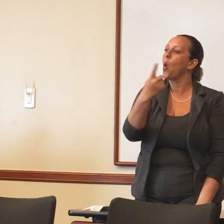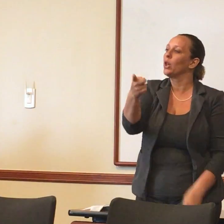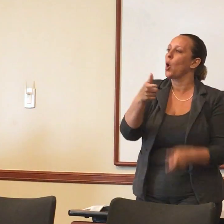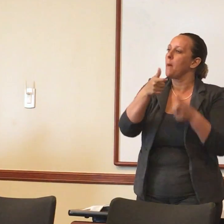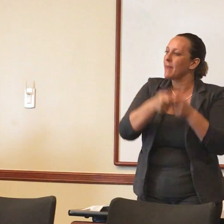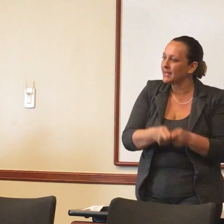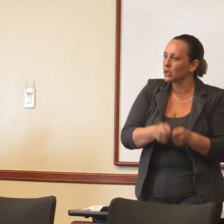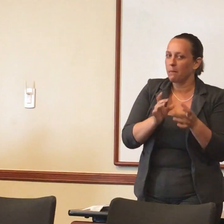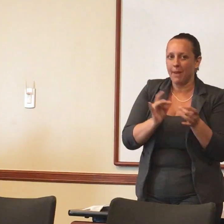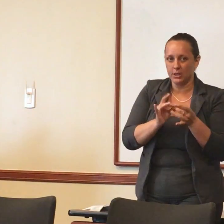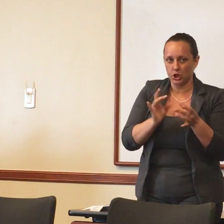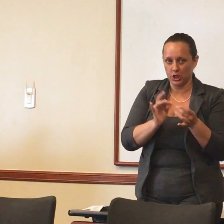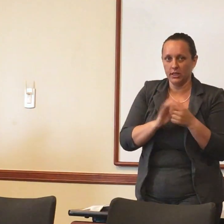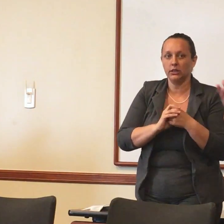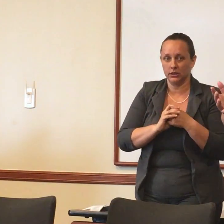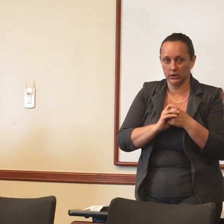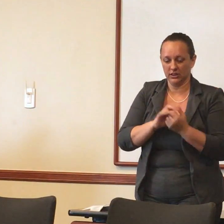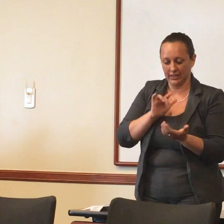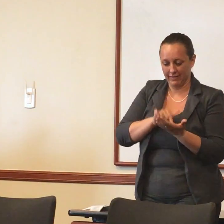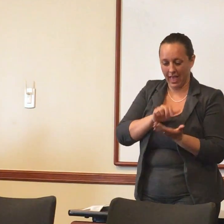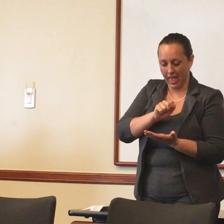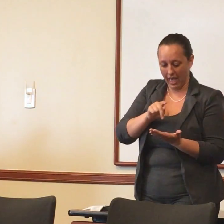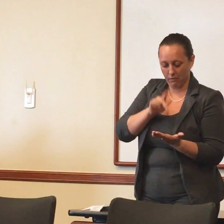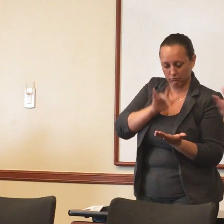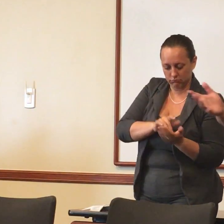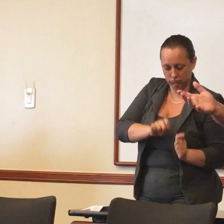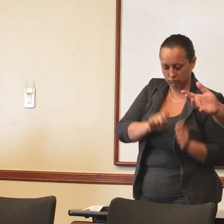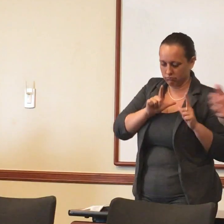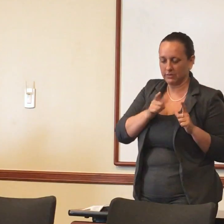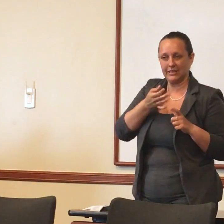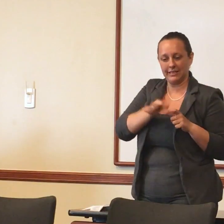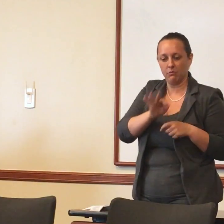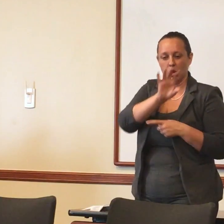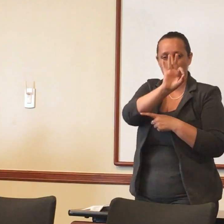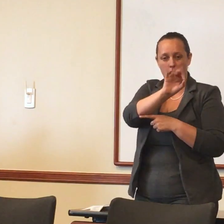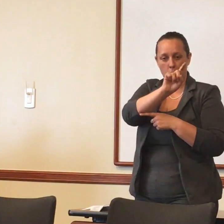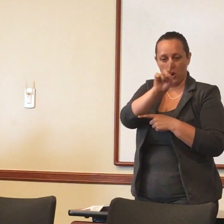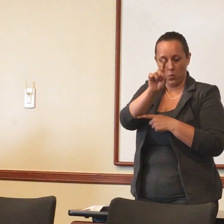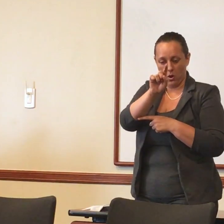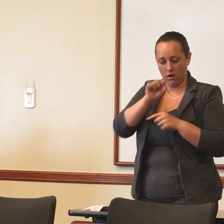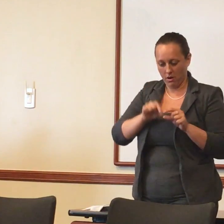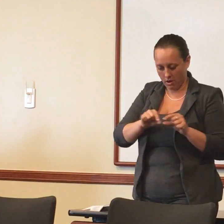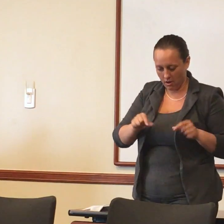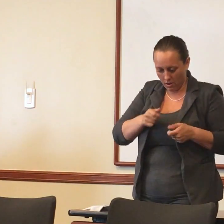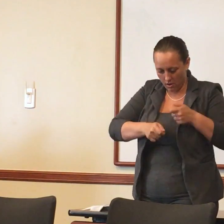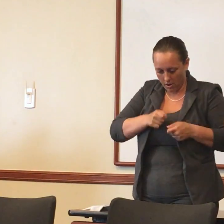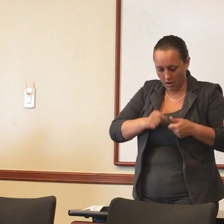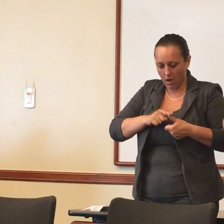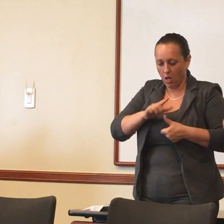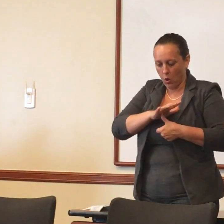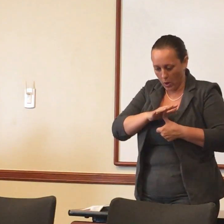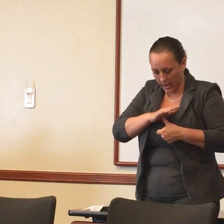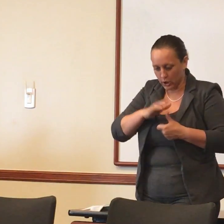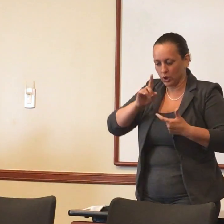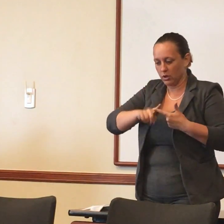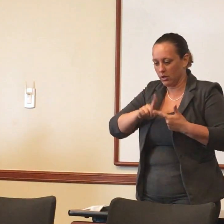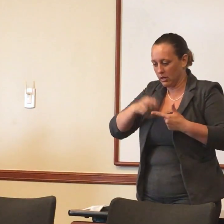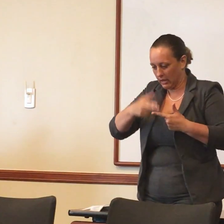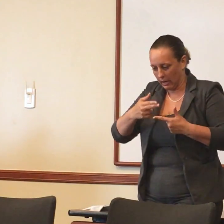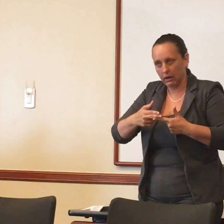I'll open up to questions at this point. I think, straight and simple, probably is going to be best if you have any questions that we can answer for you now.